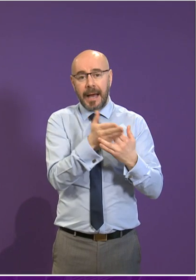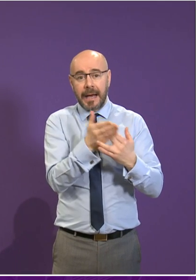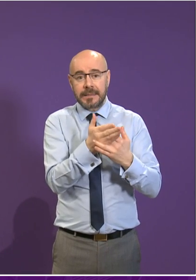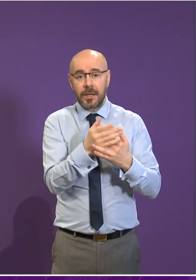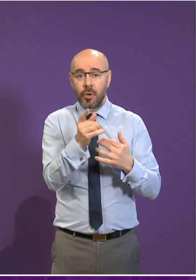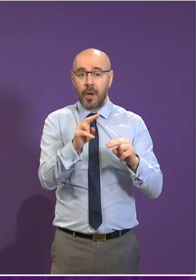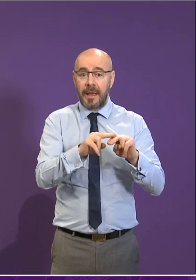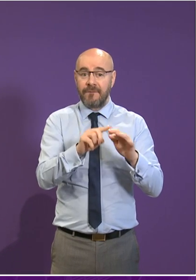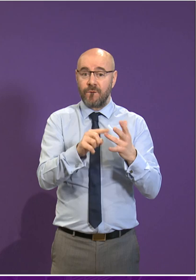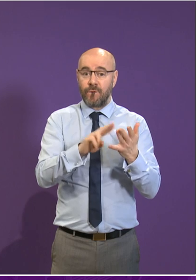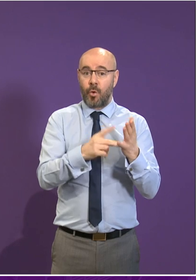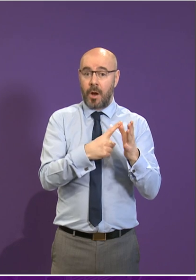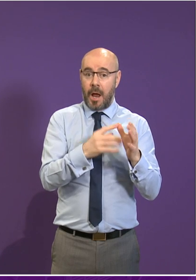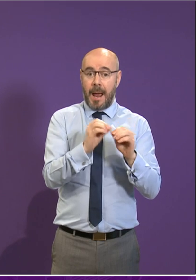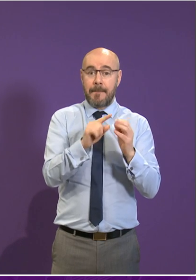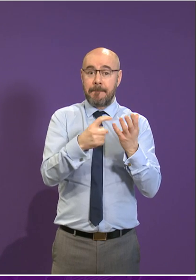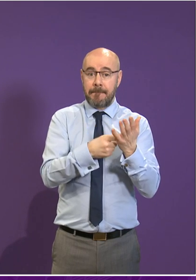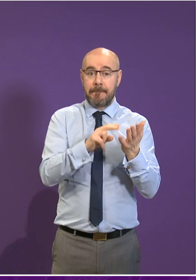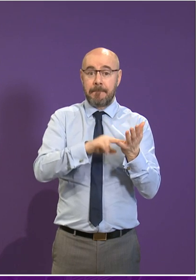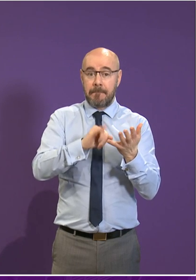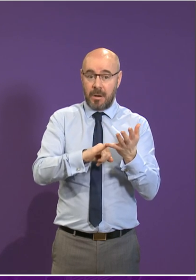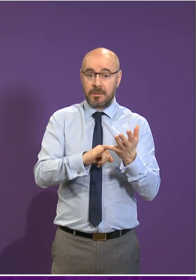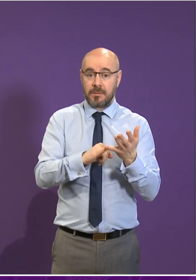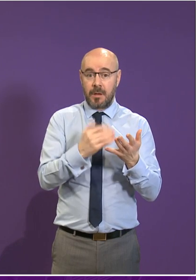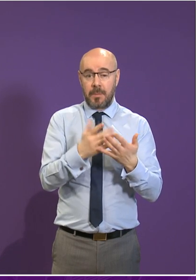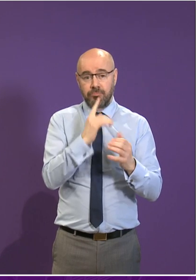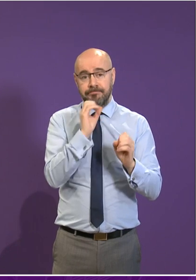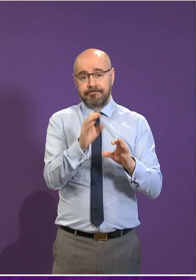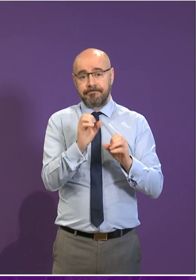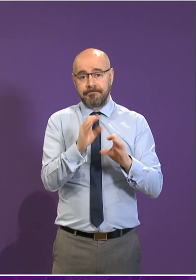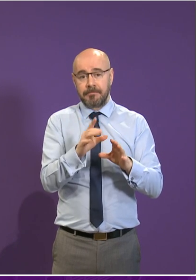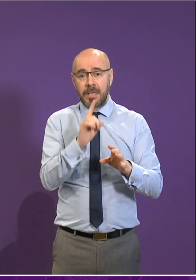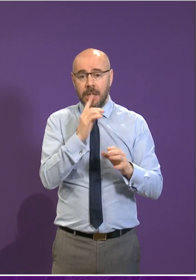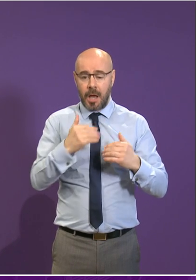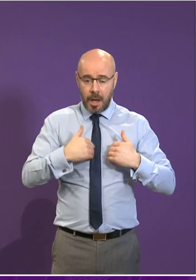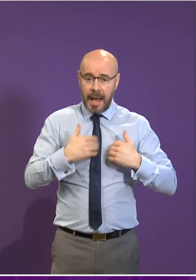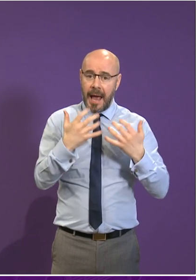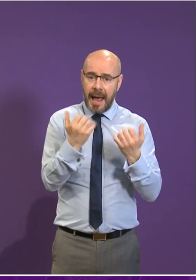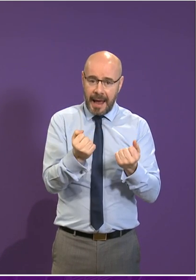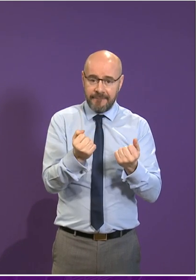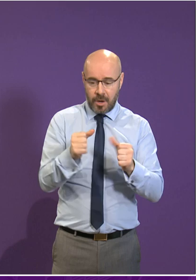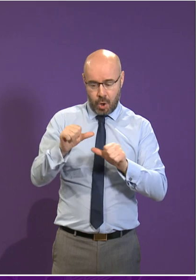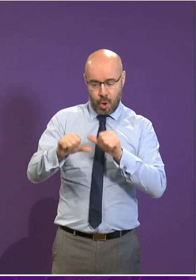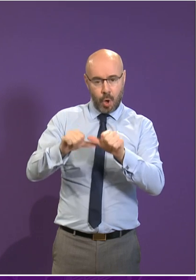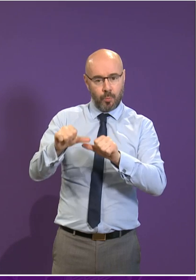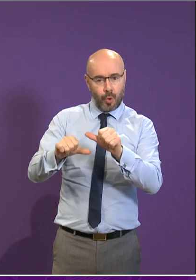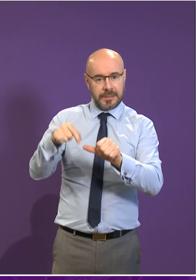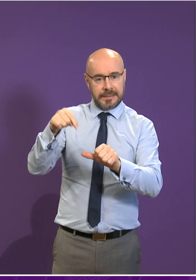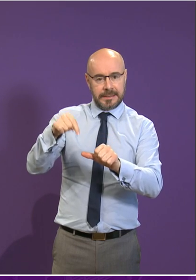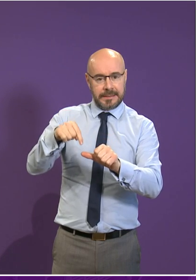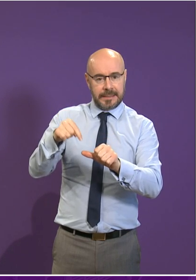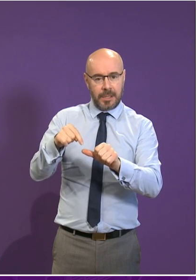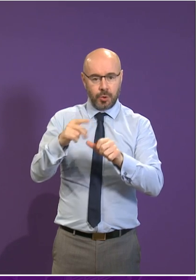Fiona Burns, who spoke after John, said that there is some process underway to